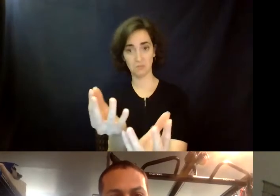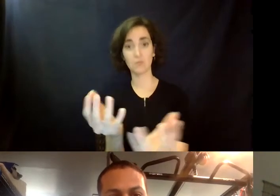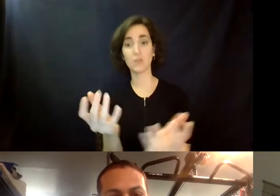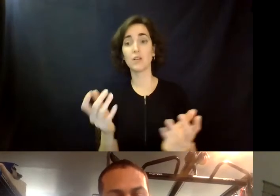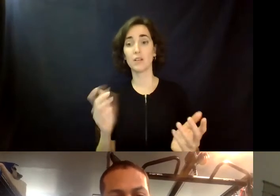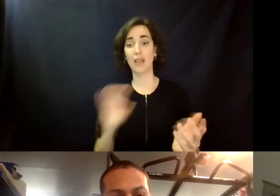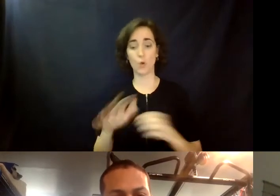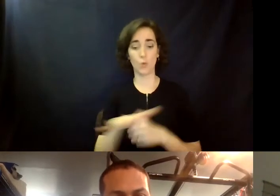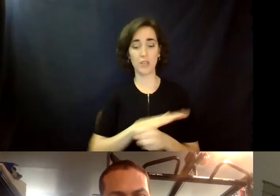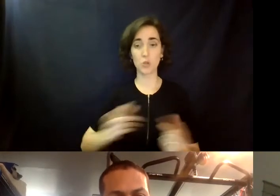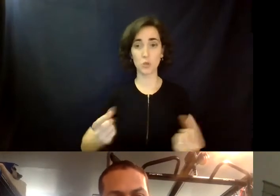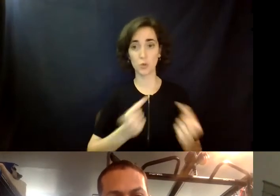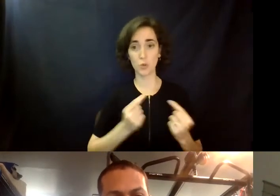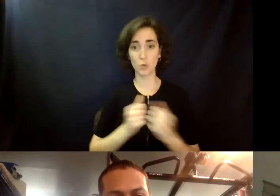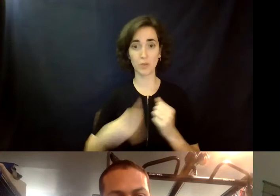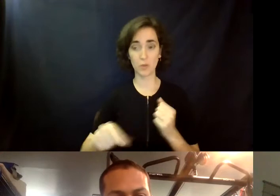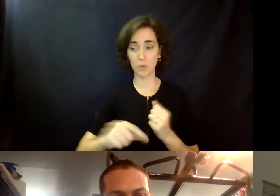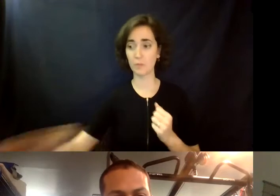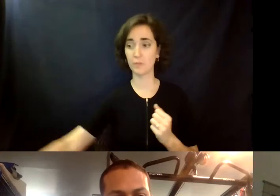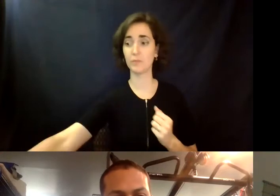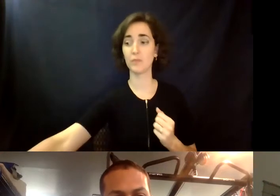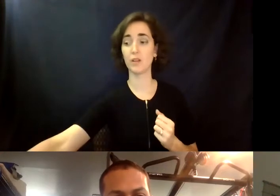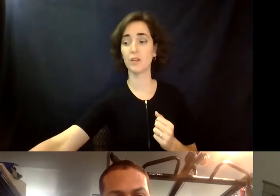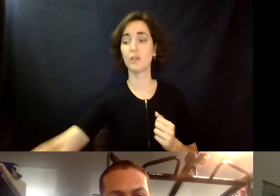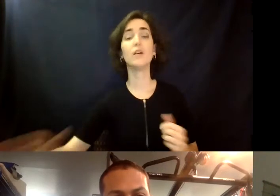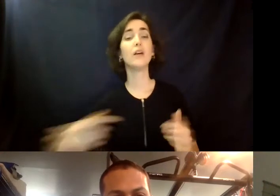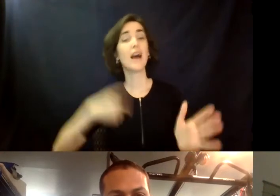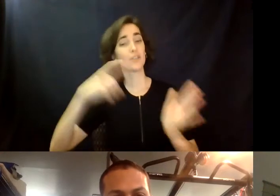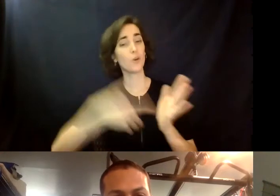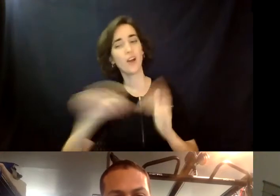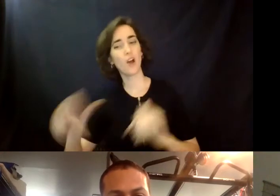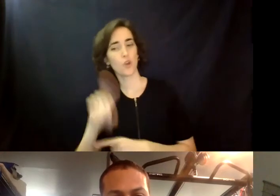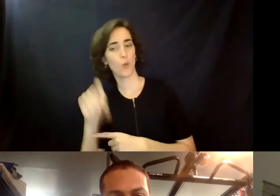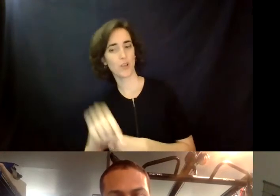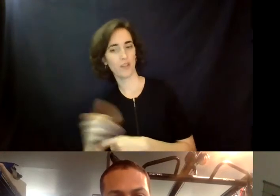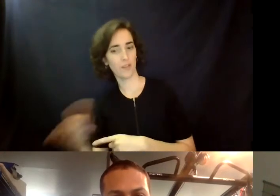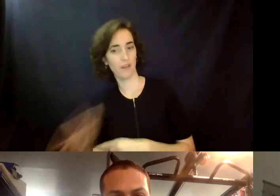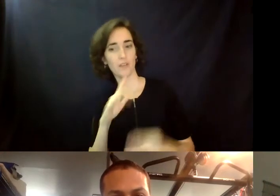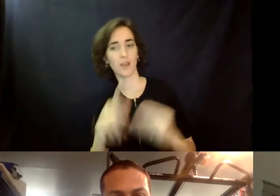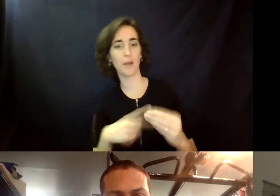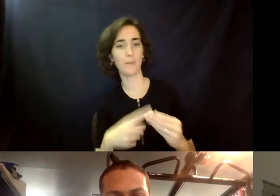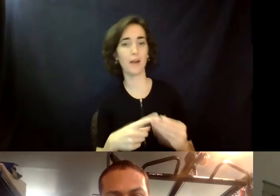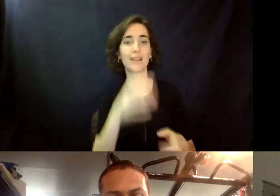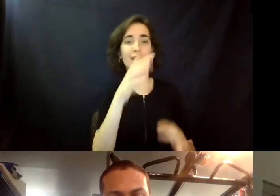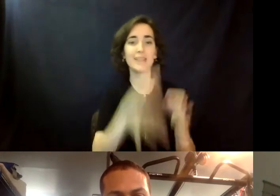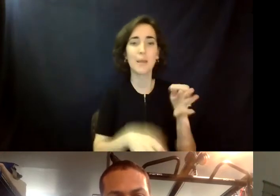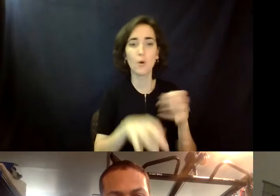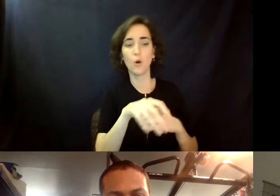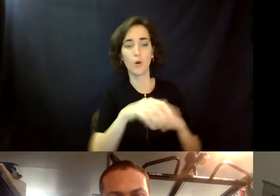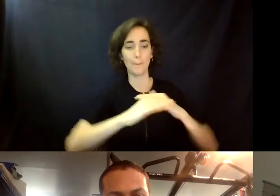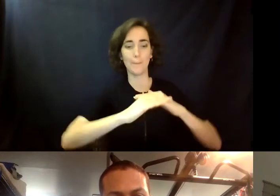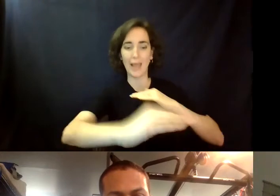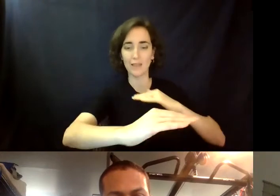region with you guys. I noticed there was another question here that was talking about simple paving and accessible